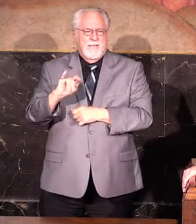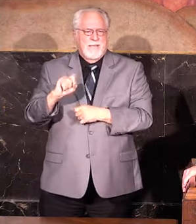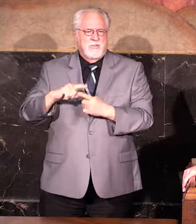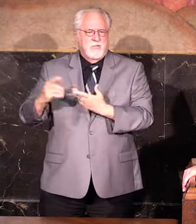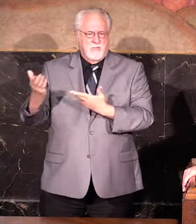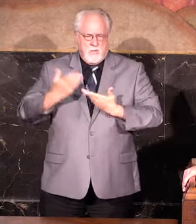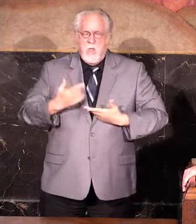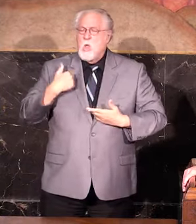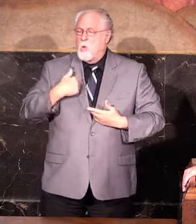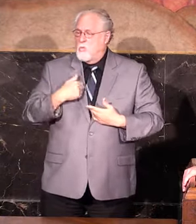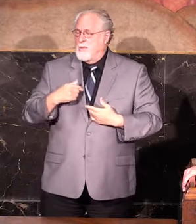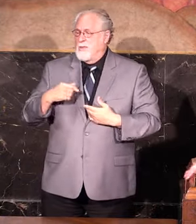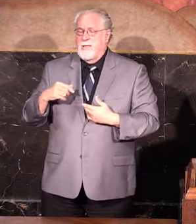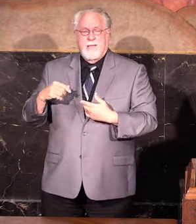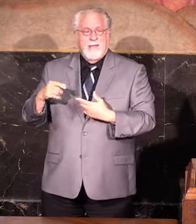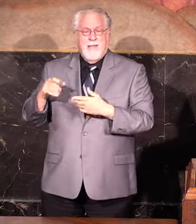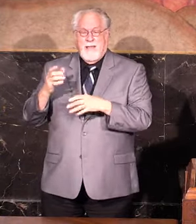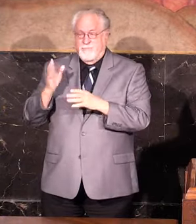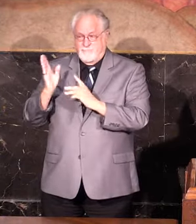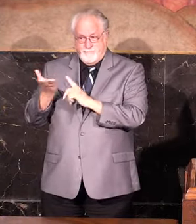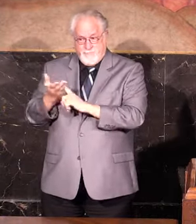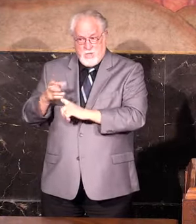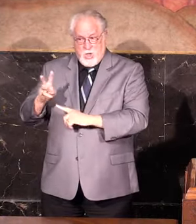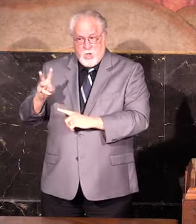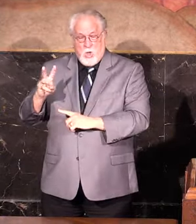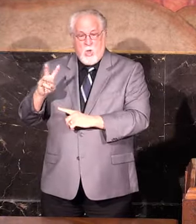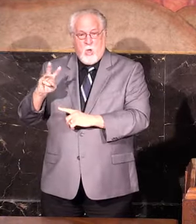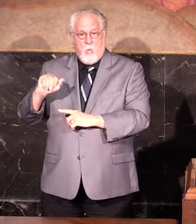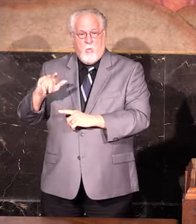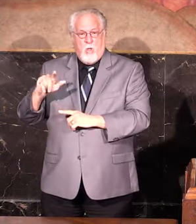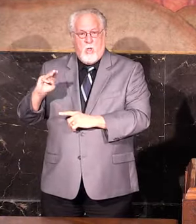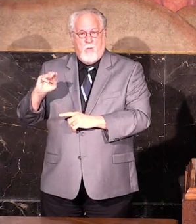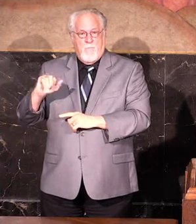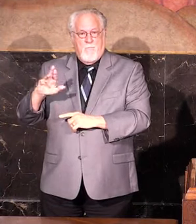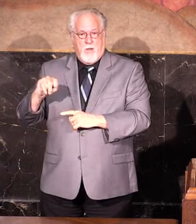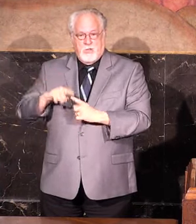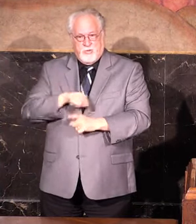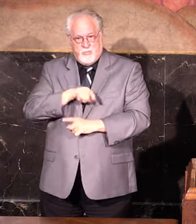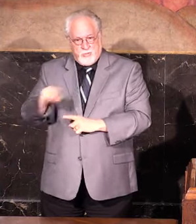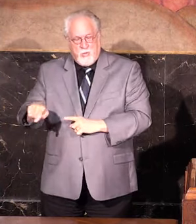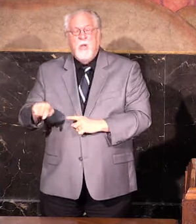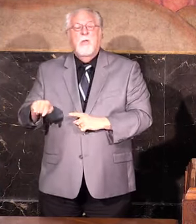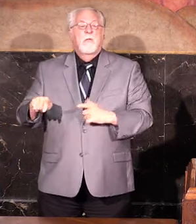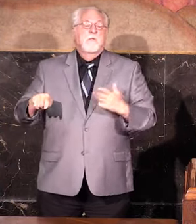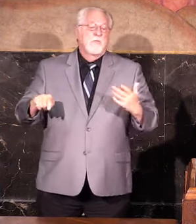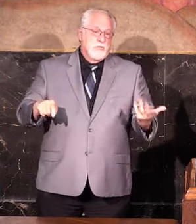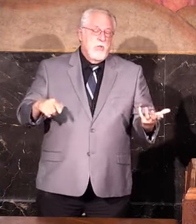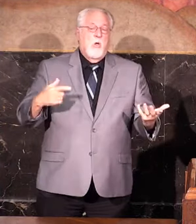We were able to get Walmart, for example, to go to LaPlace. And so that's what we're doing, and